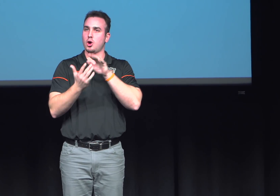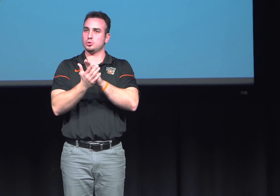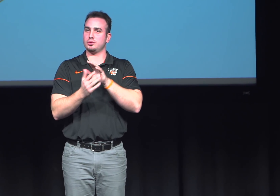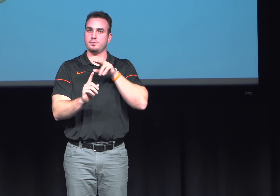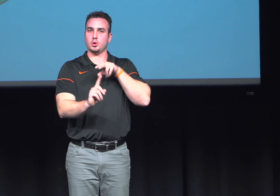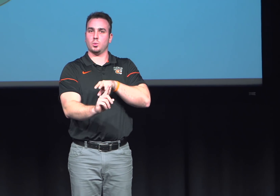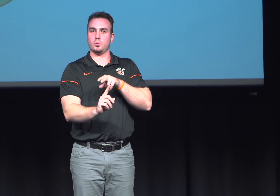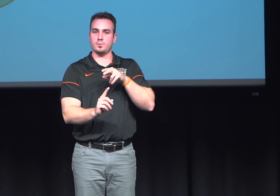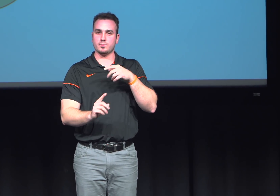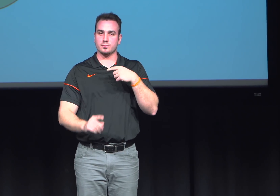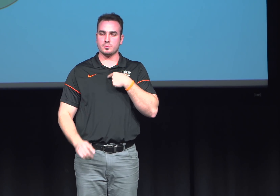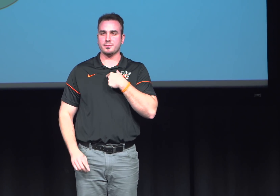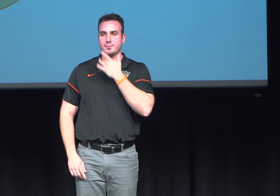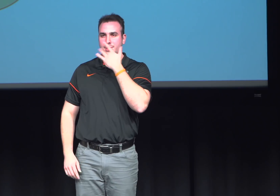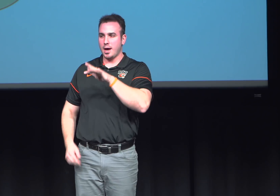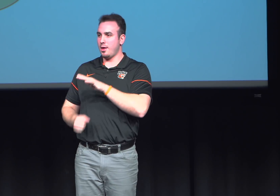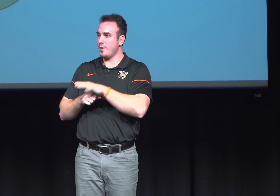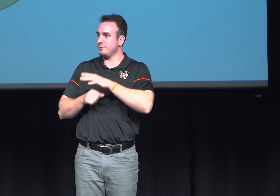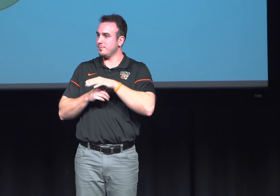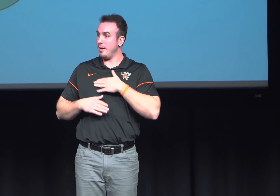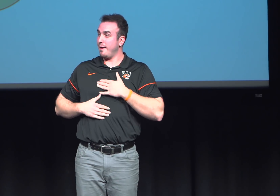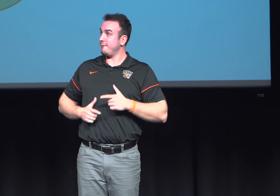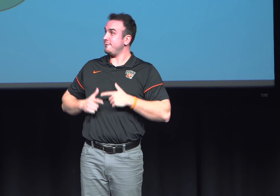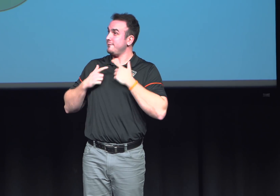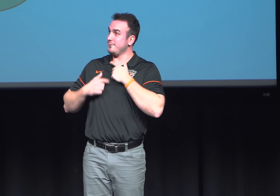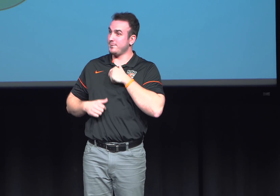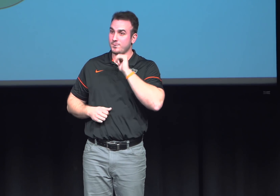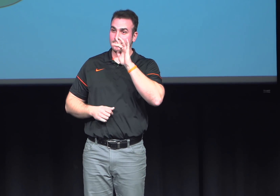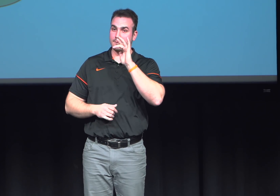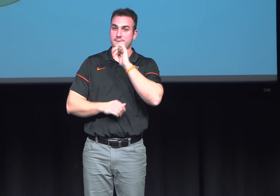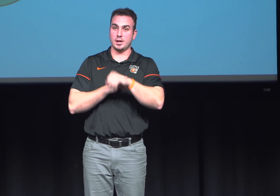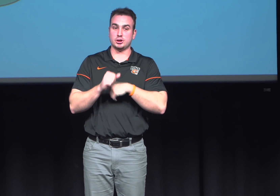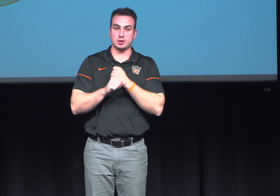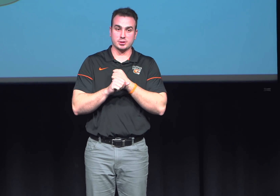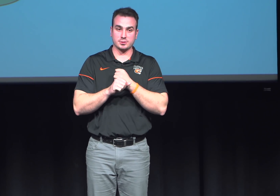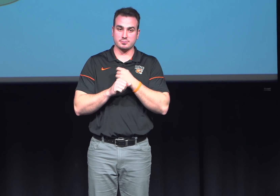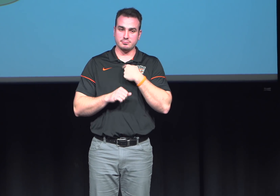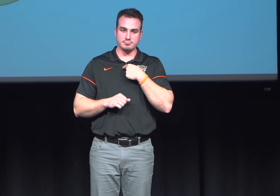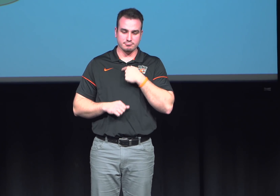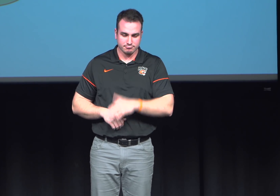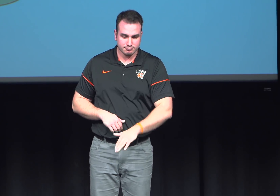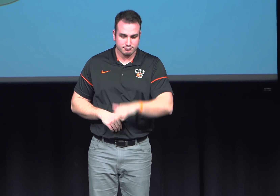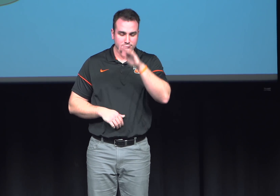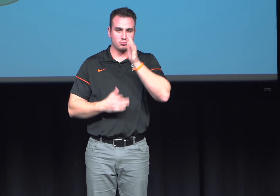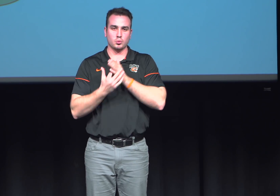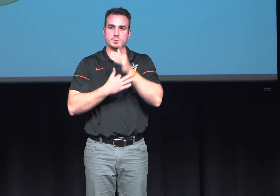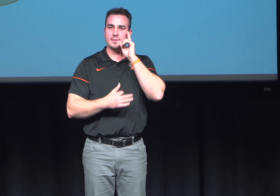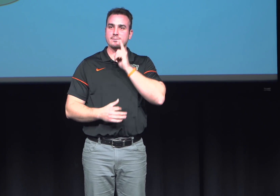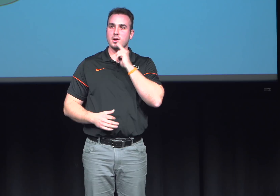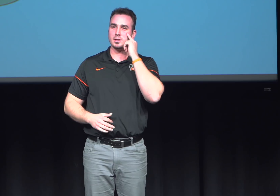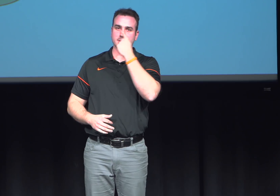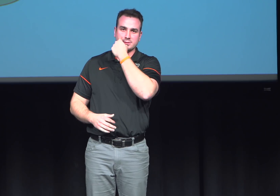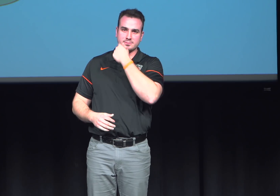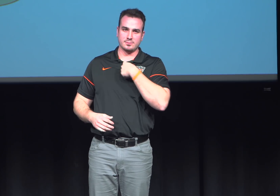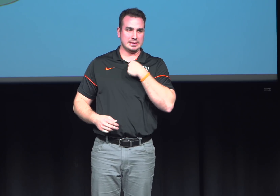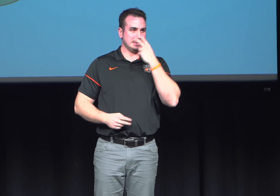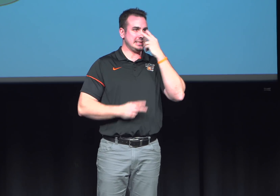on things. And I've been lucky enough for the past 25 years of my life to grow up through deaf eyes. And I've been able to see people